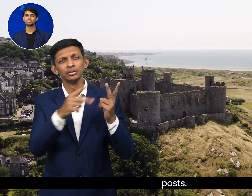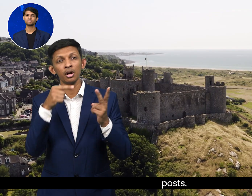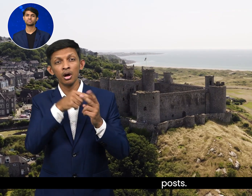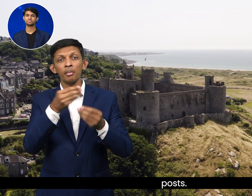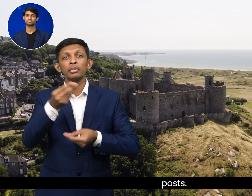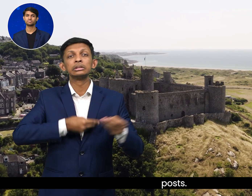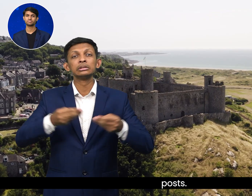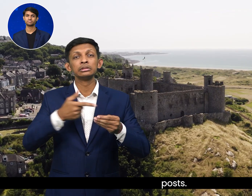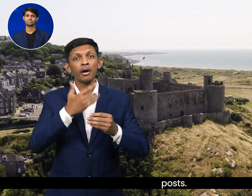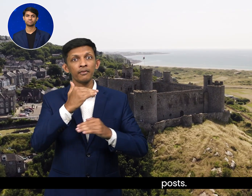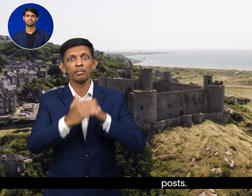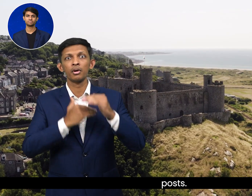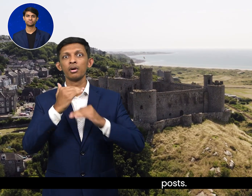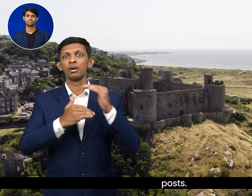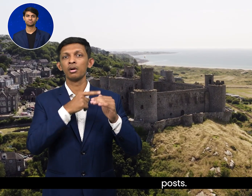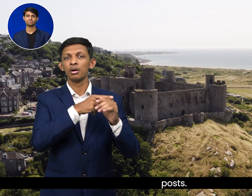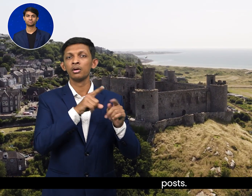posts.